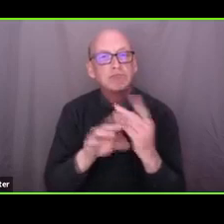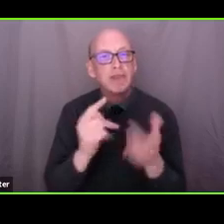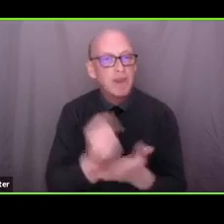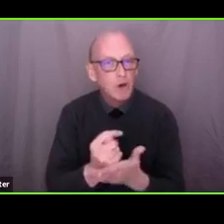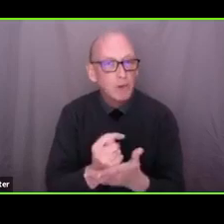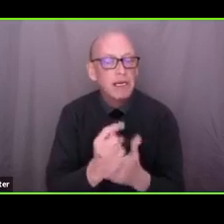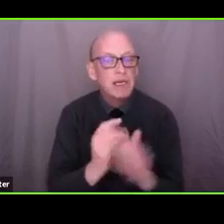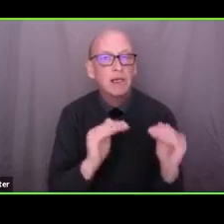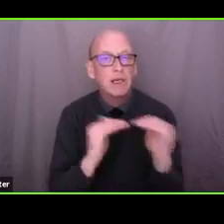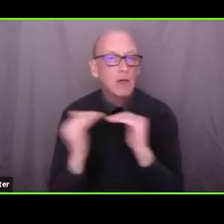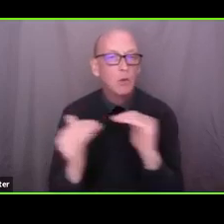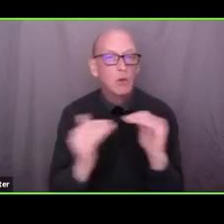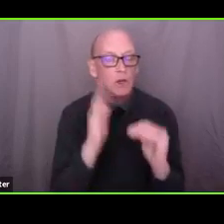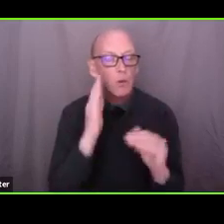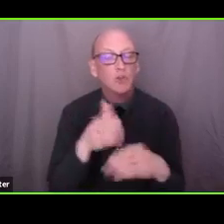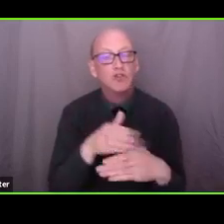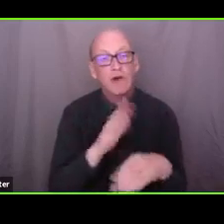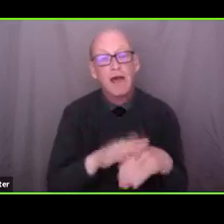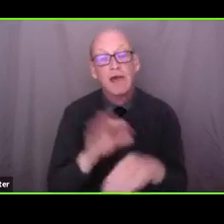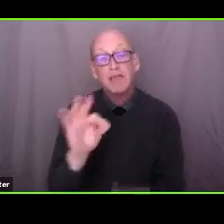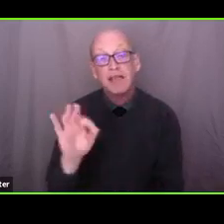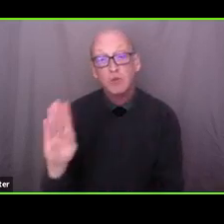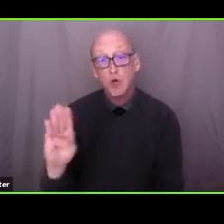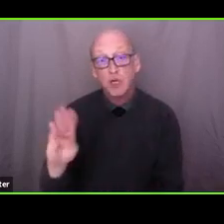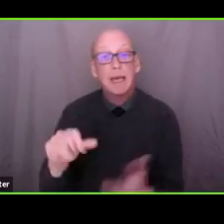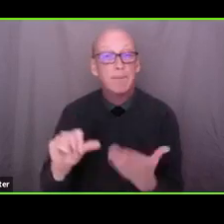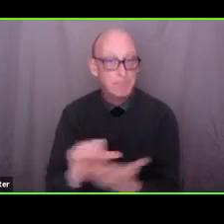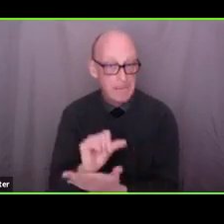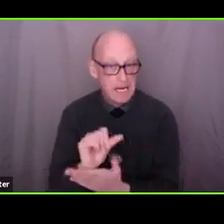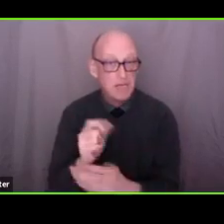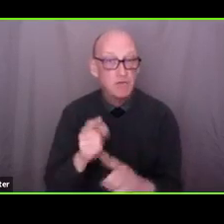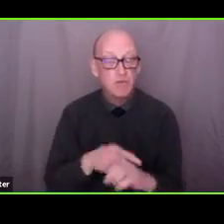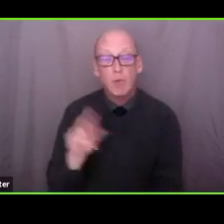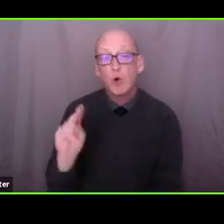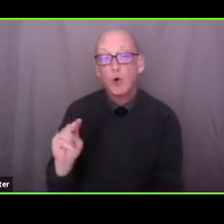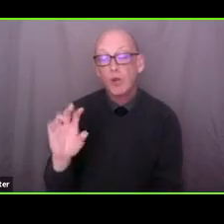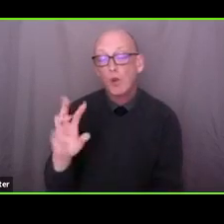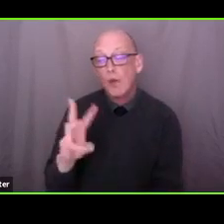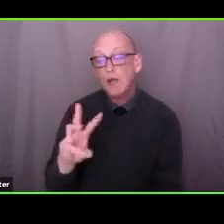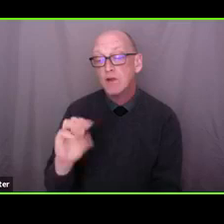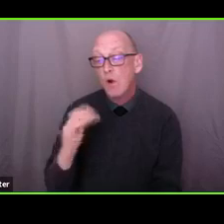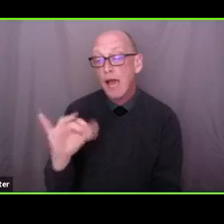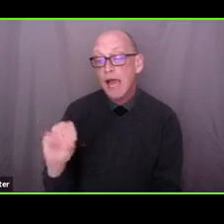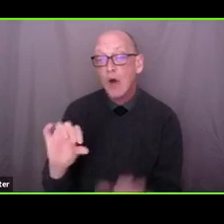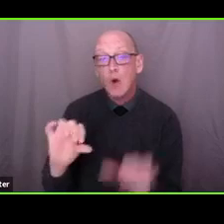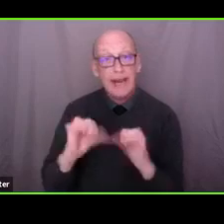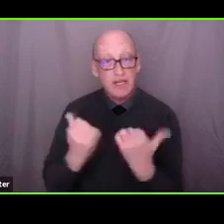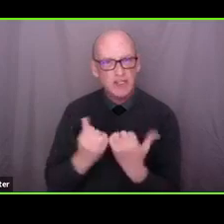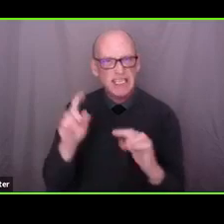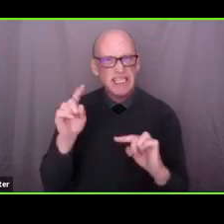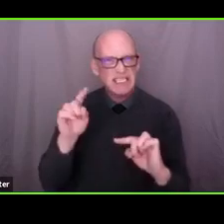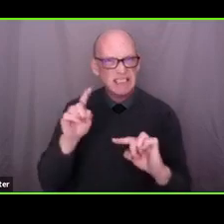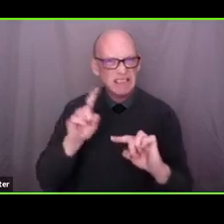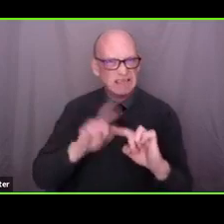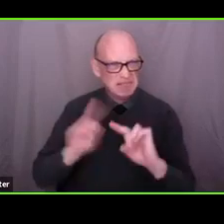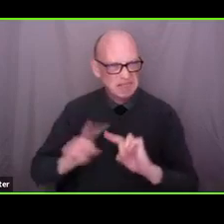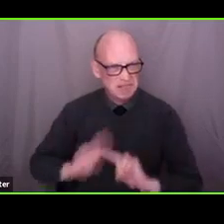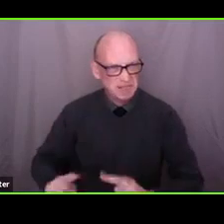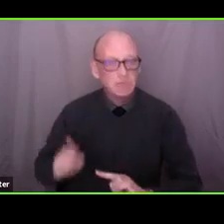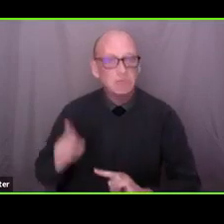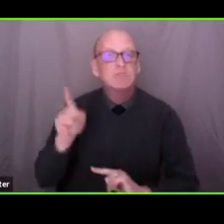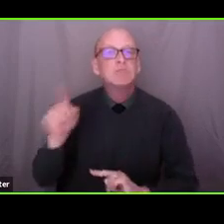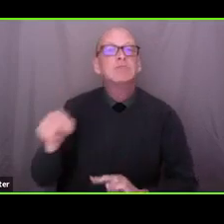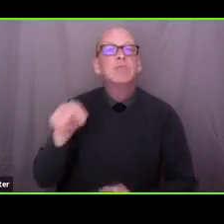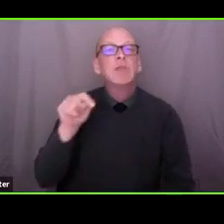on our Facebook page as well from surrounding Northwest Ohio agencies and Ohio agencies. And this is